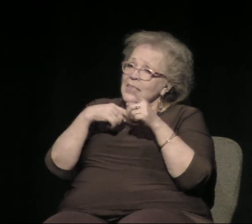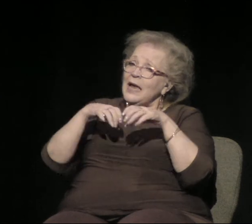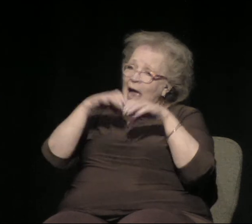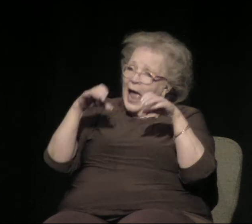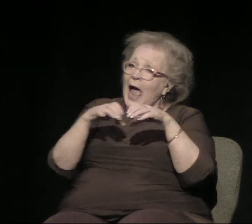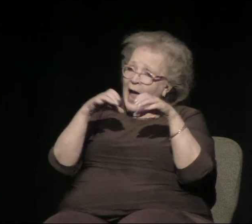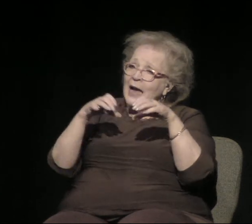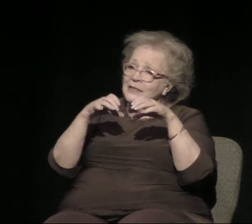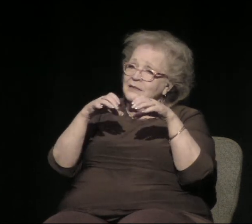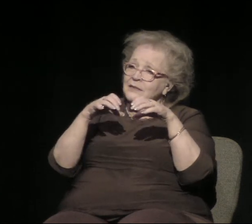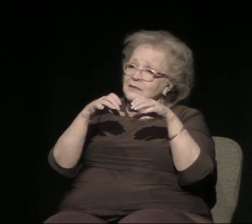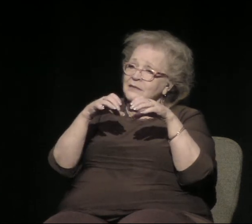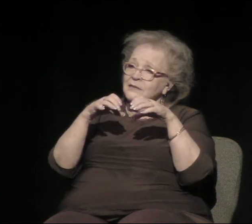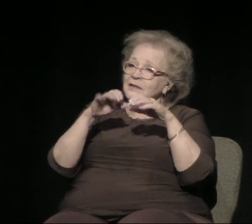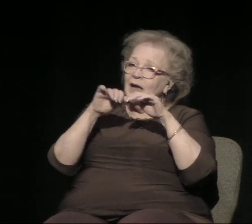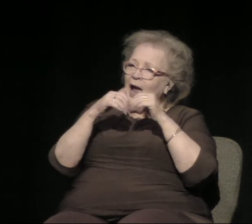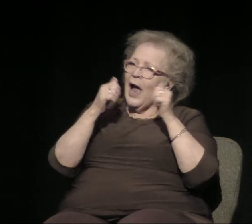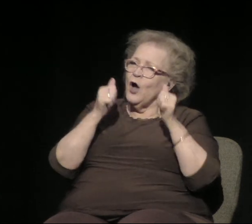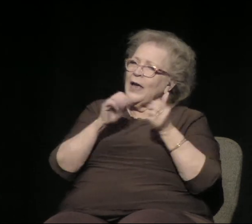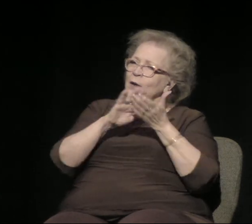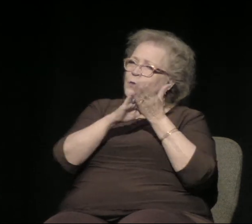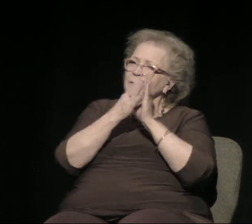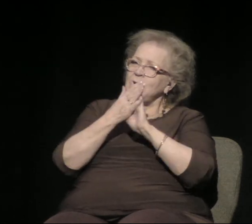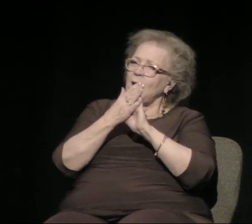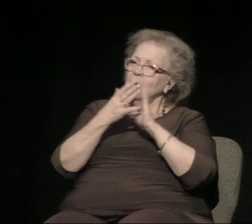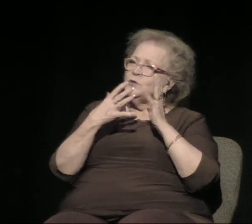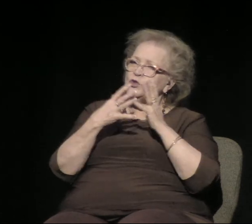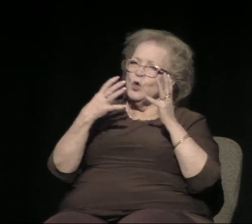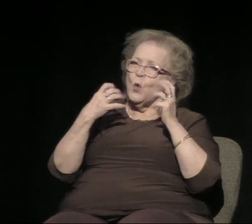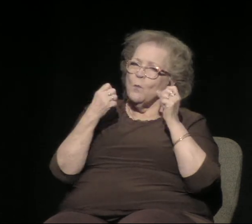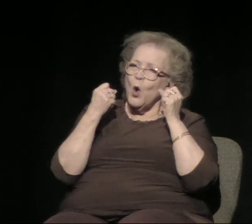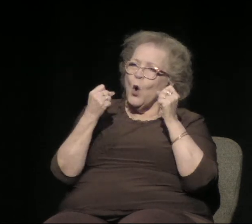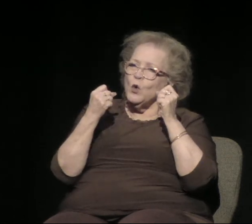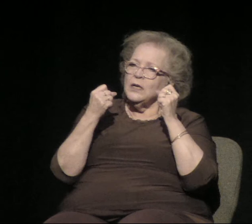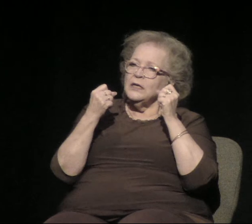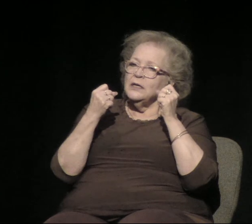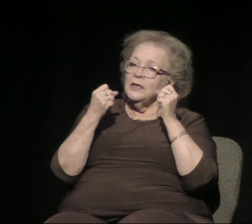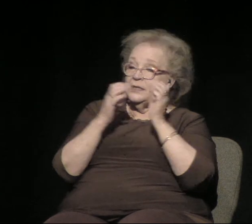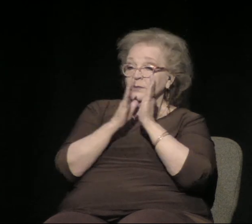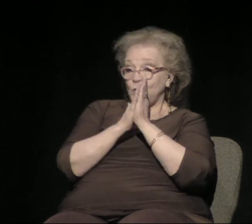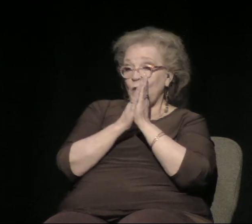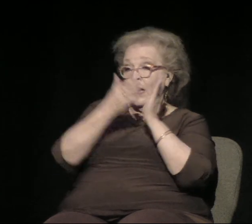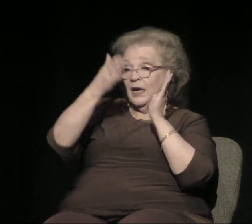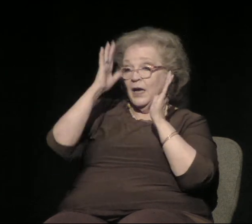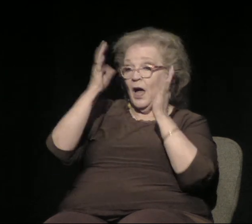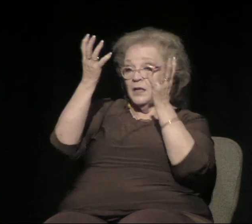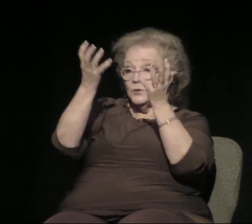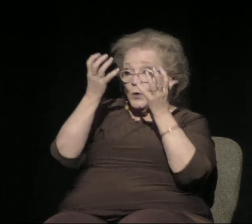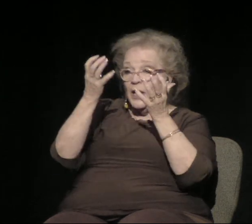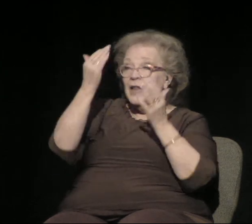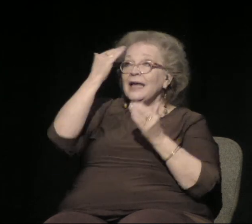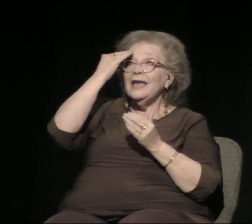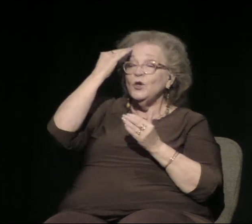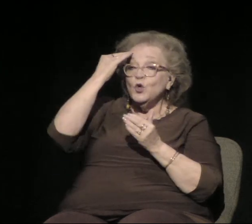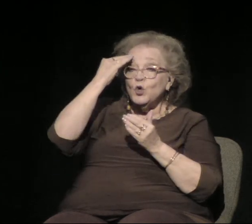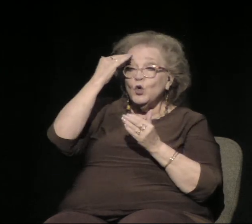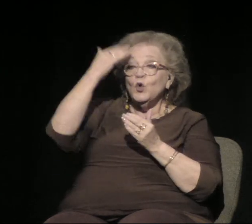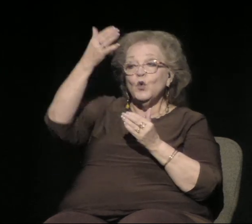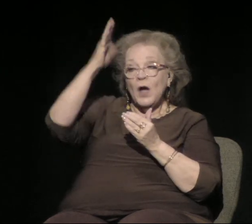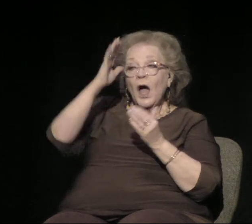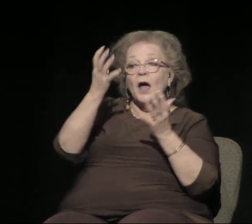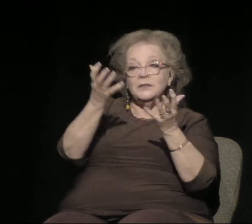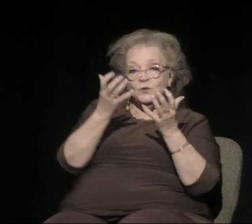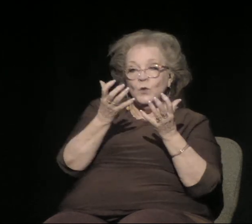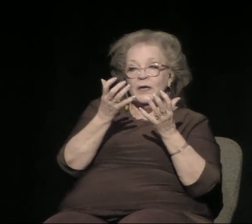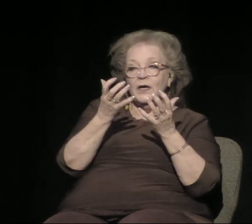act. How can he pray that boldly? Well, he's praying God's will. He knew it was God's will for the